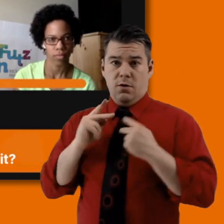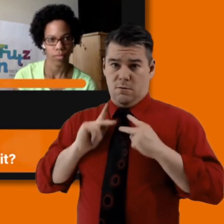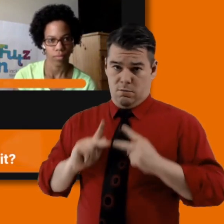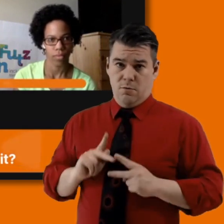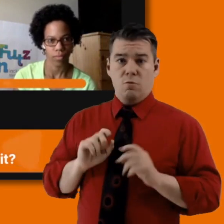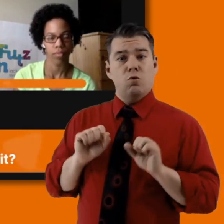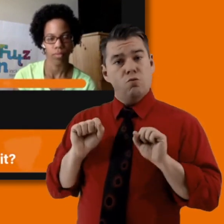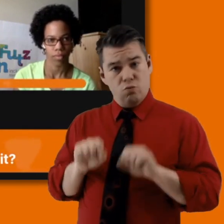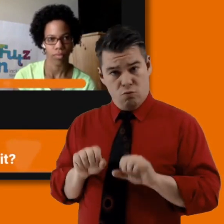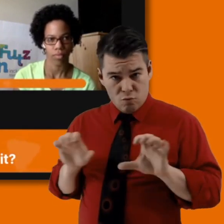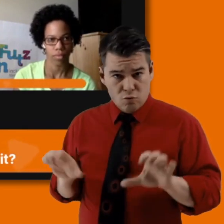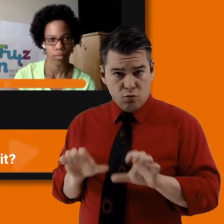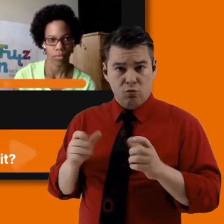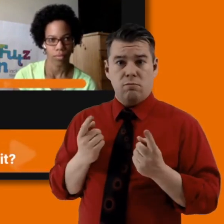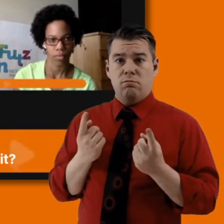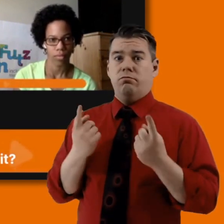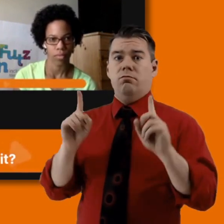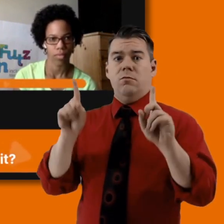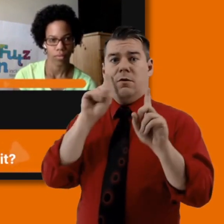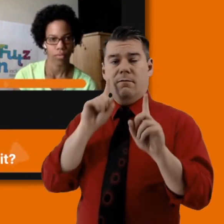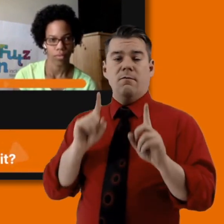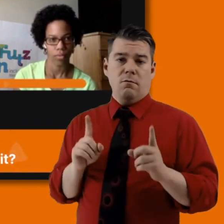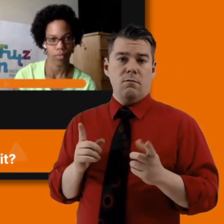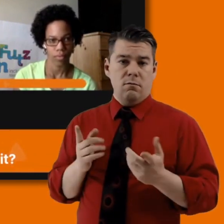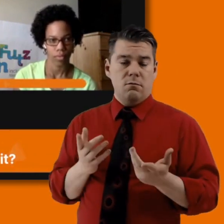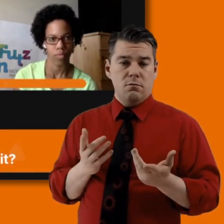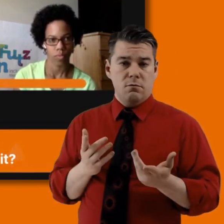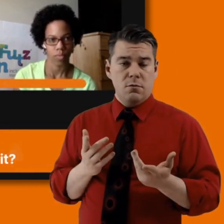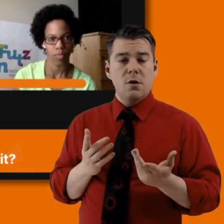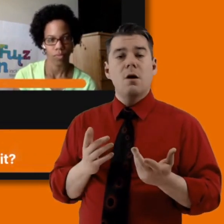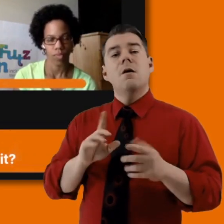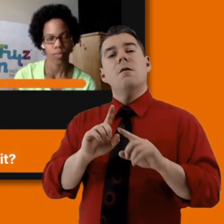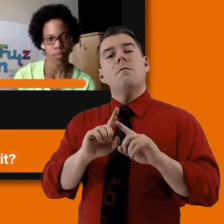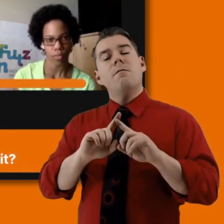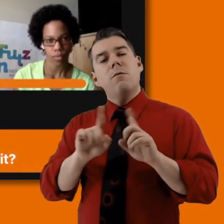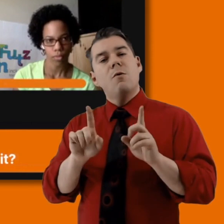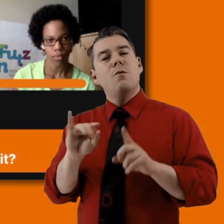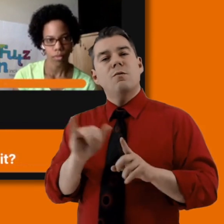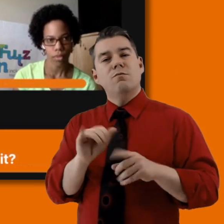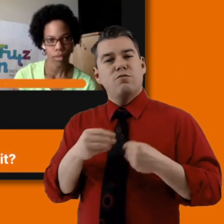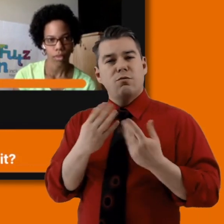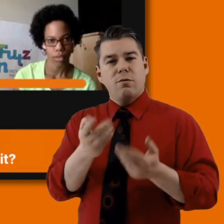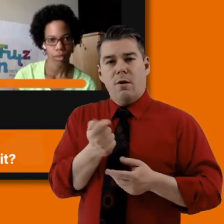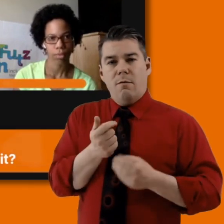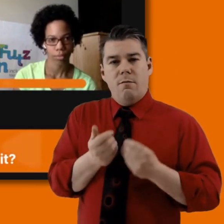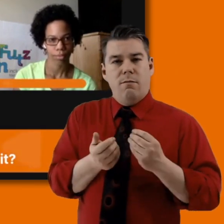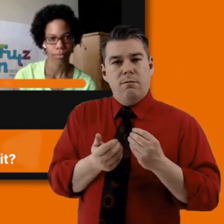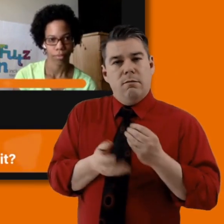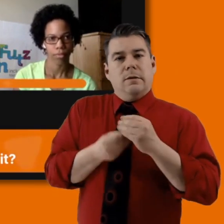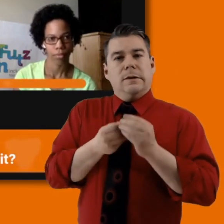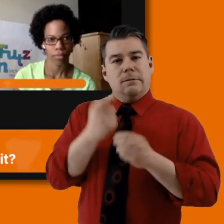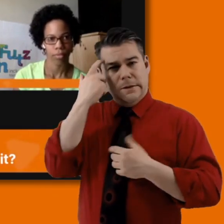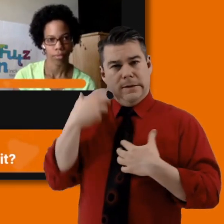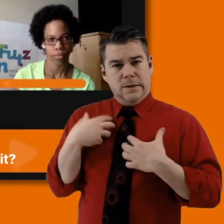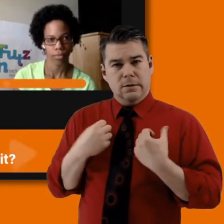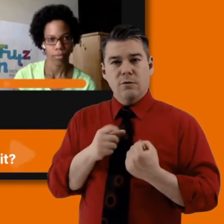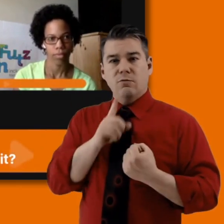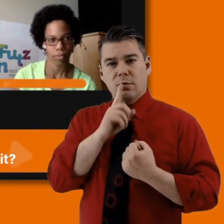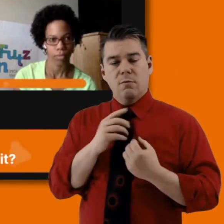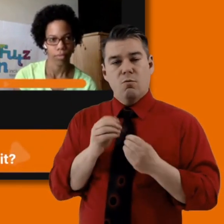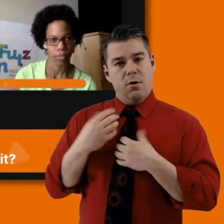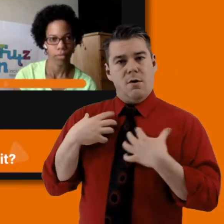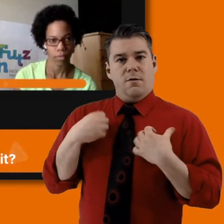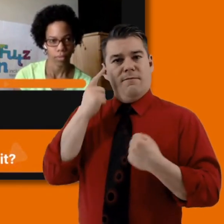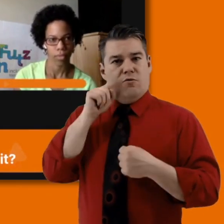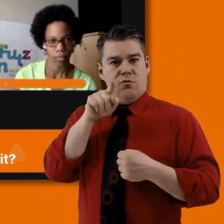fulfill these areas of living, but also to provide that little bit of mental health that, it's sort of healthier for